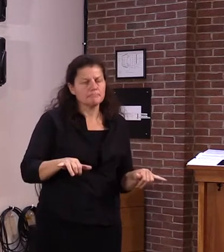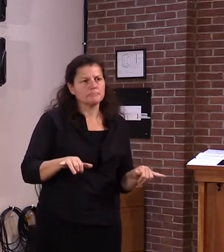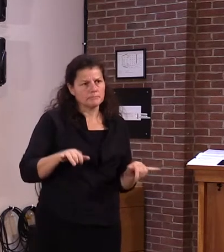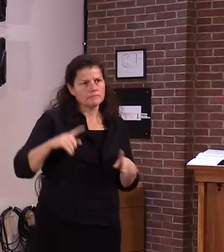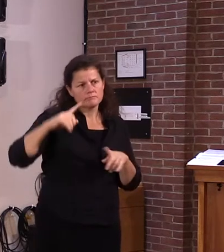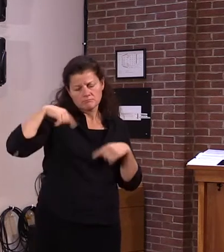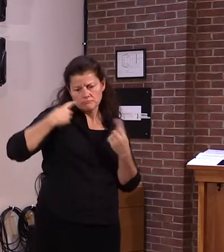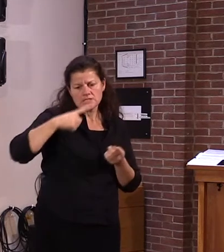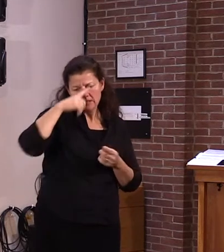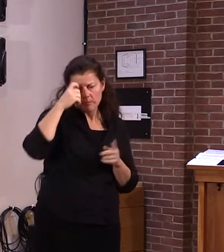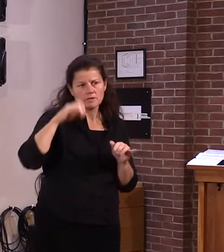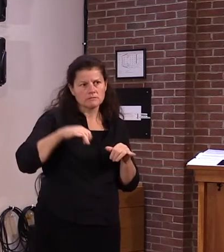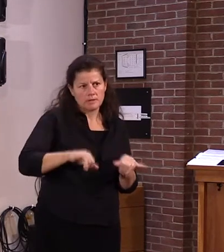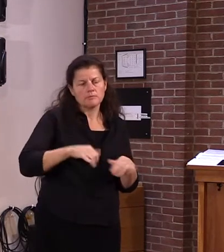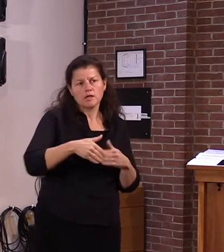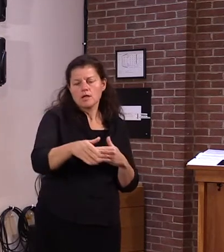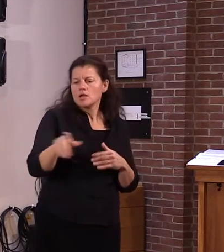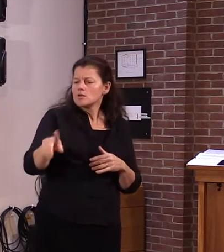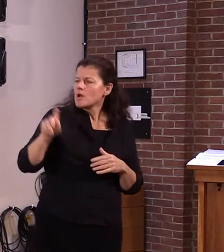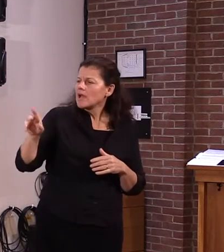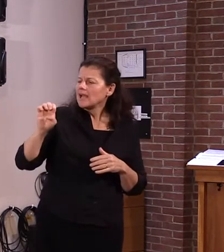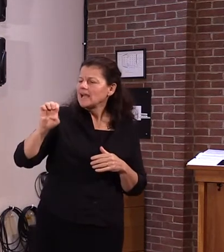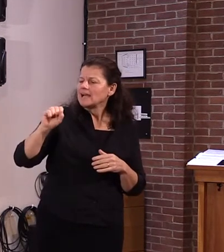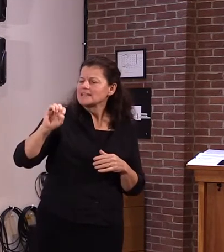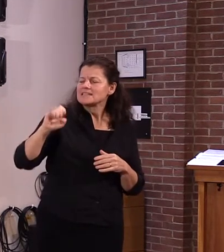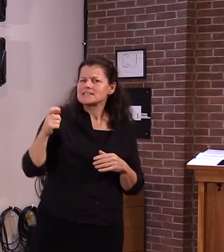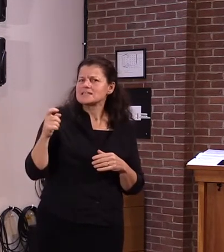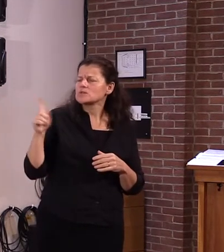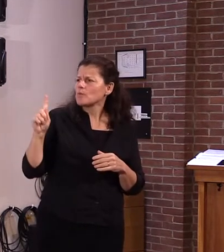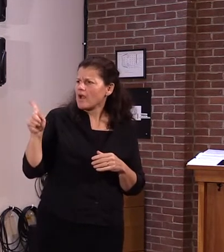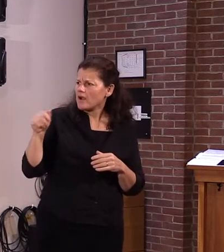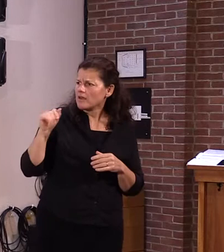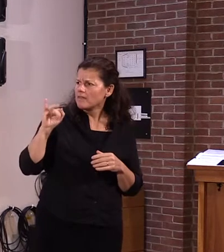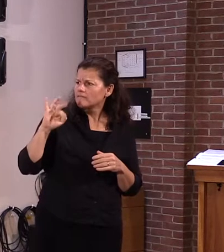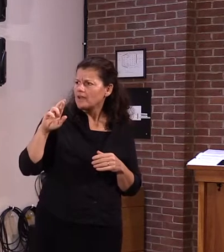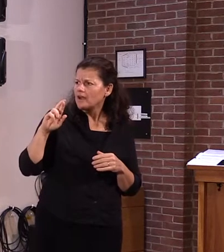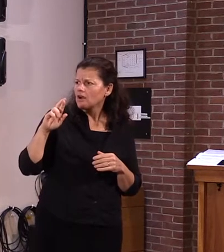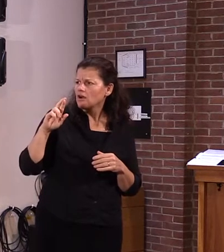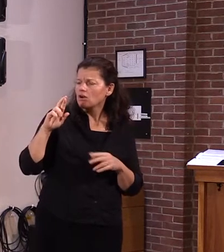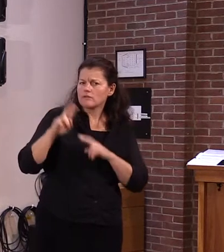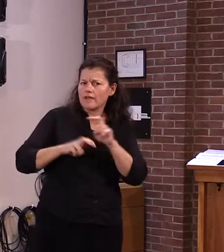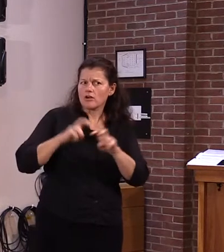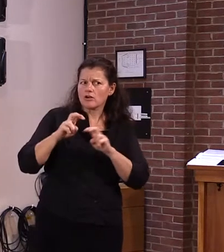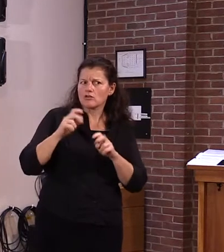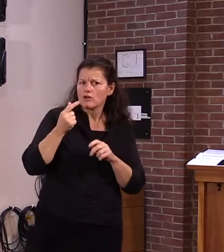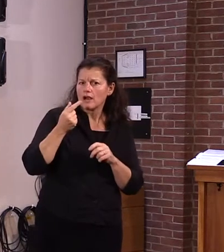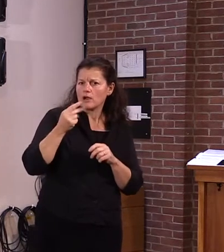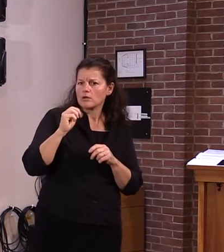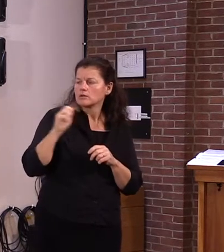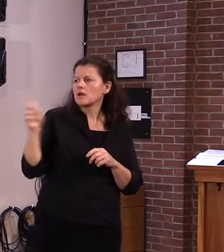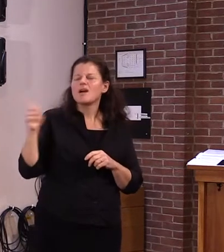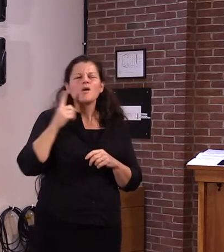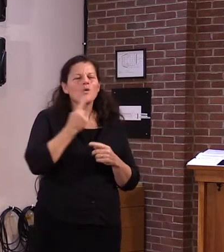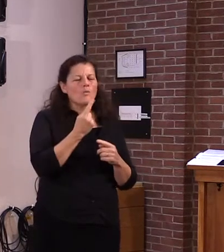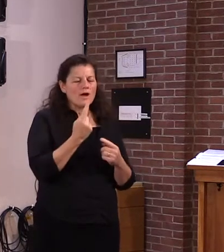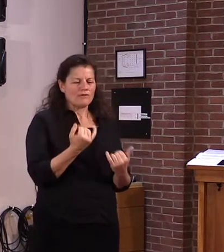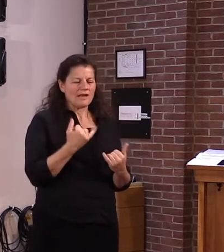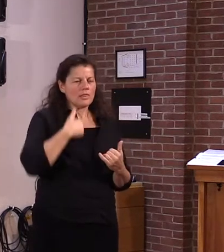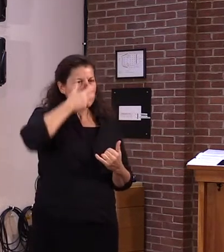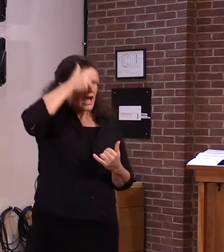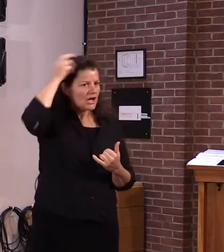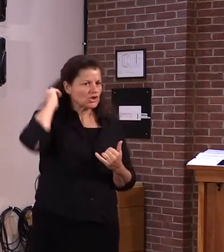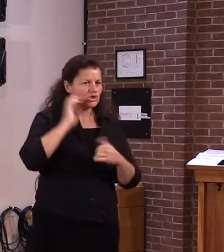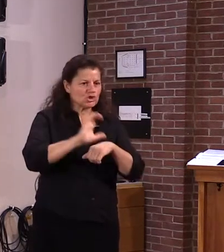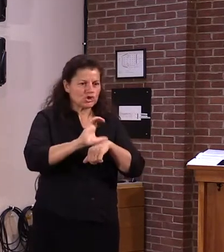The site in Essex, is that like the fairground site? What sites are those? Well, there's Alliance Church, for example.